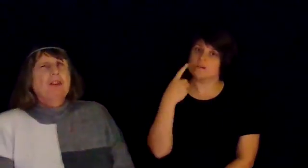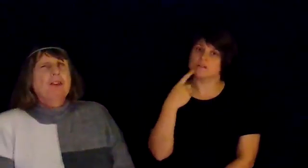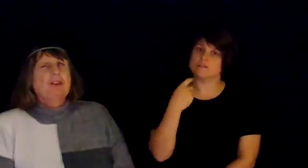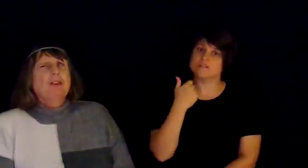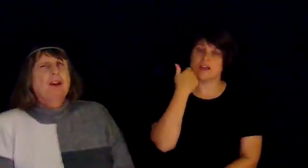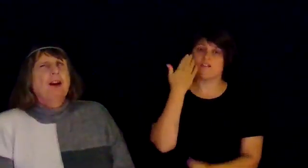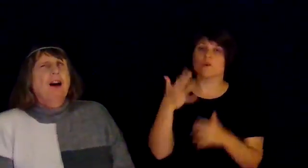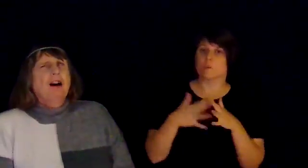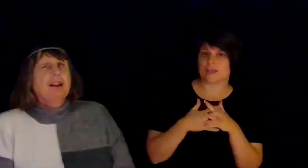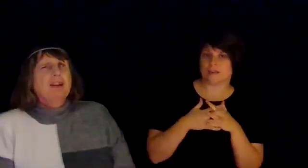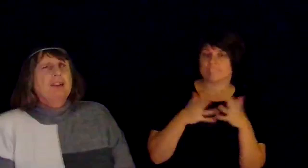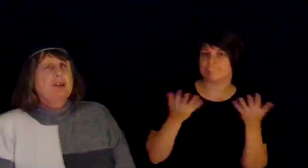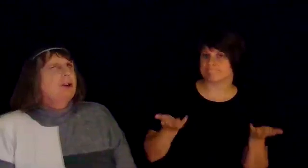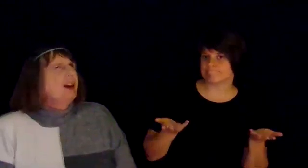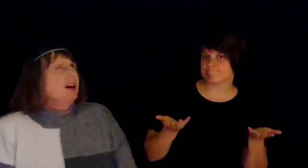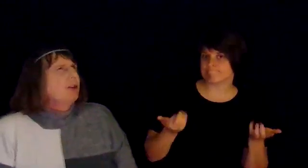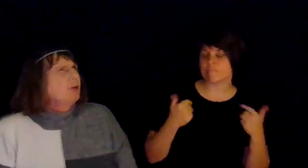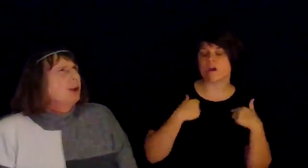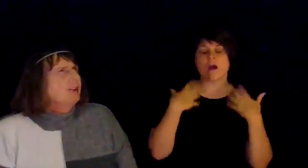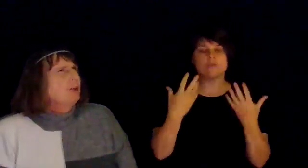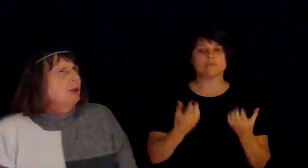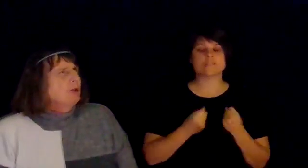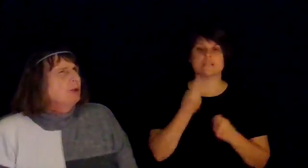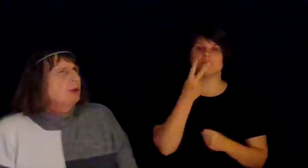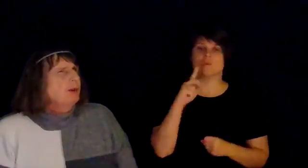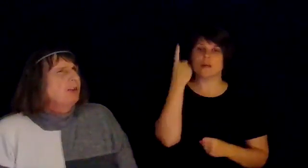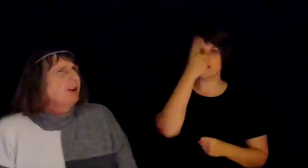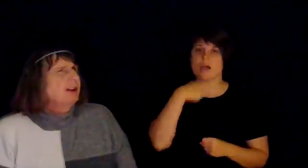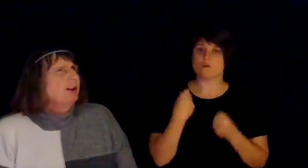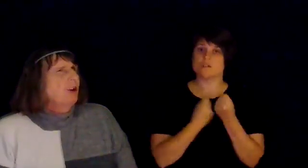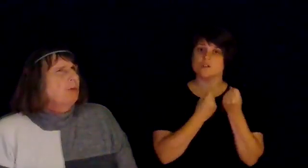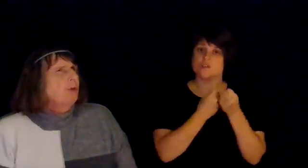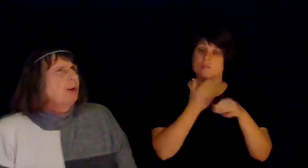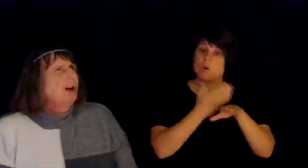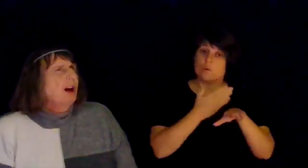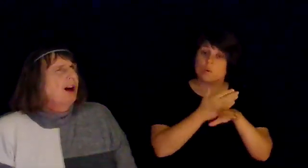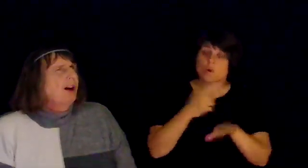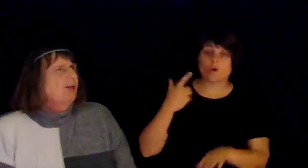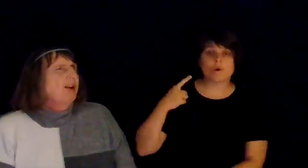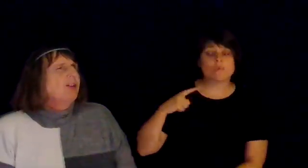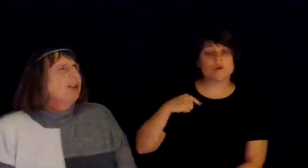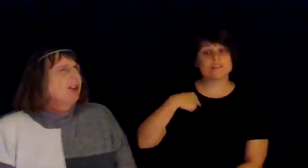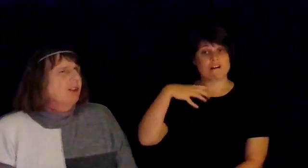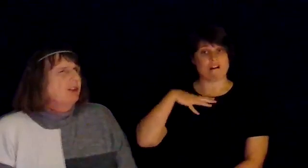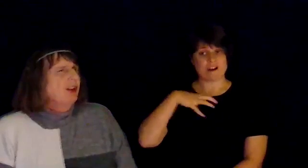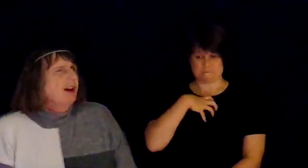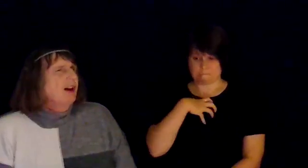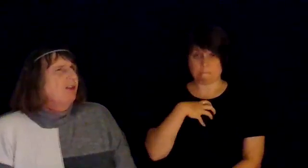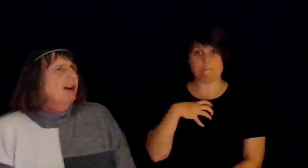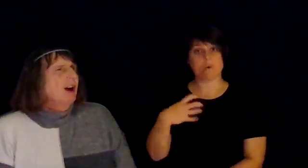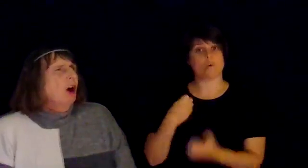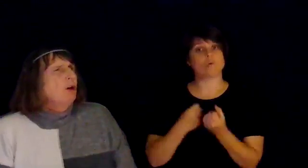For instance, I get 20 hours a week a support worker because I need a lot more